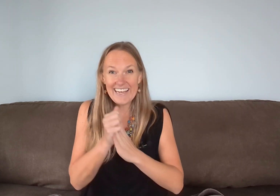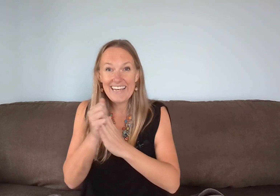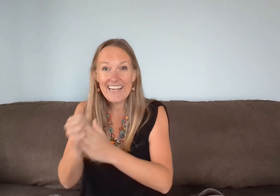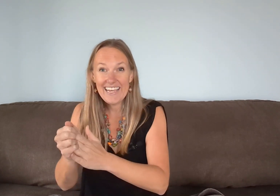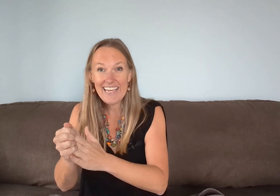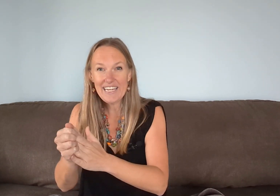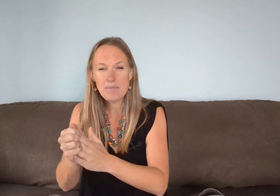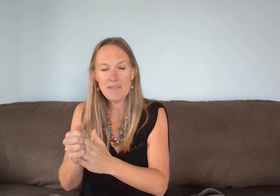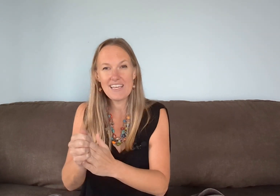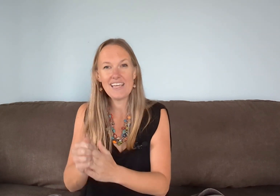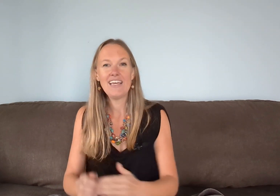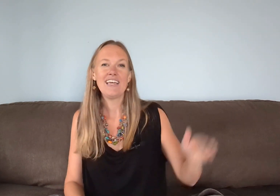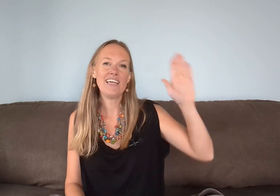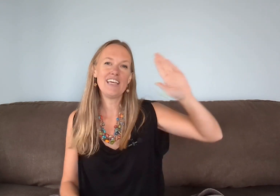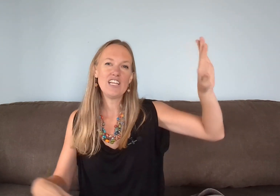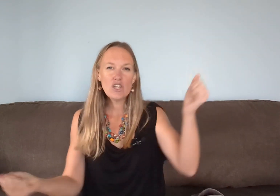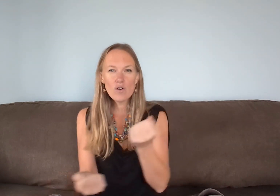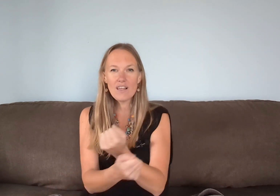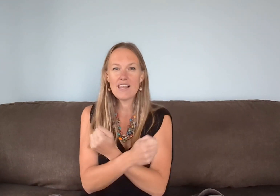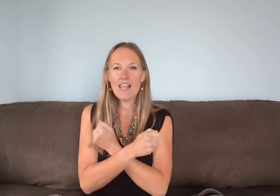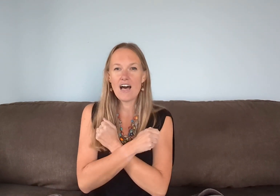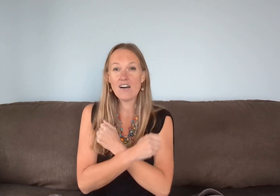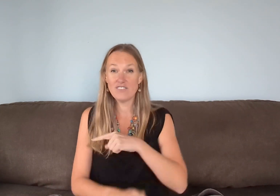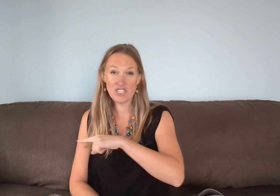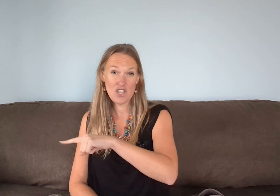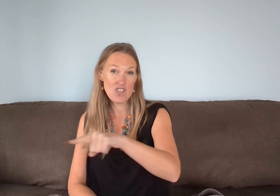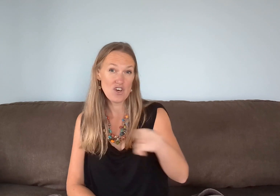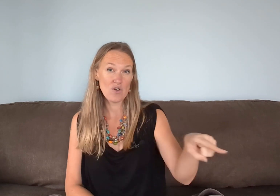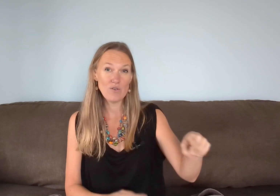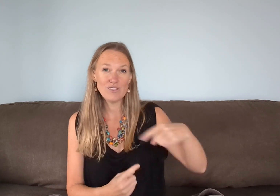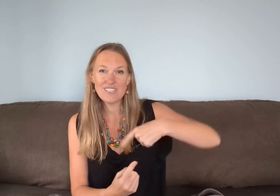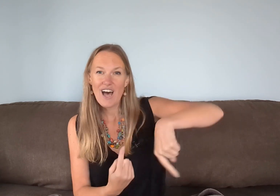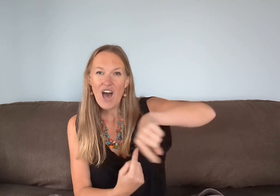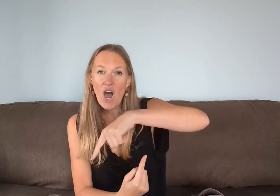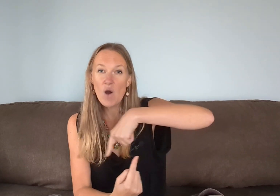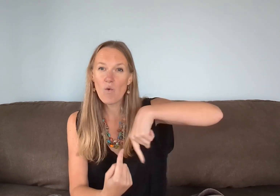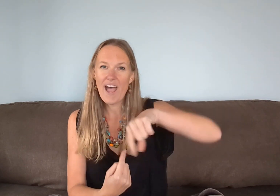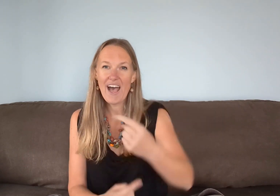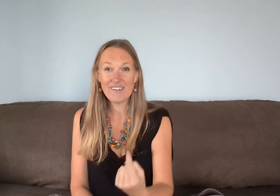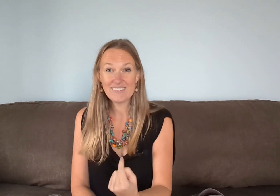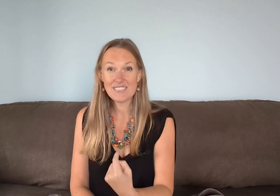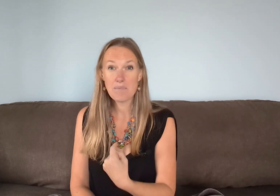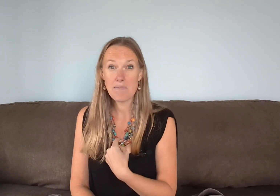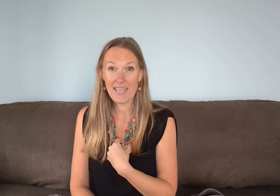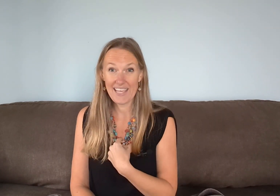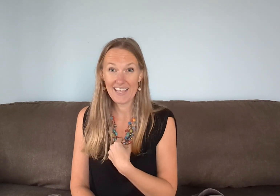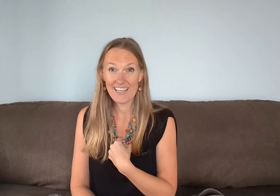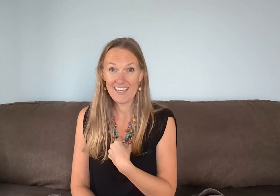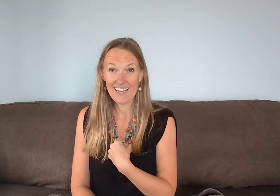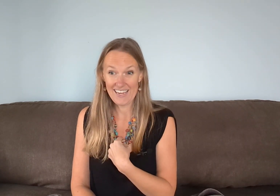and lead me in your love to those around me. And